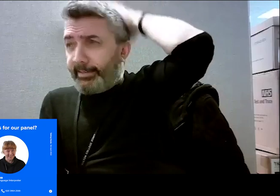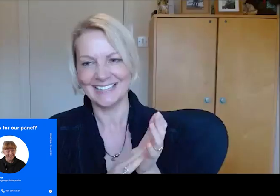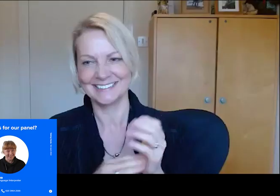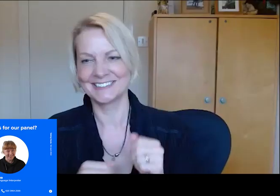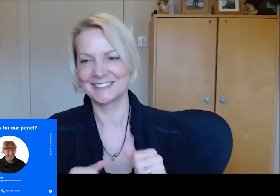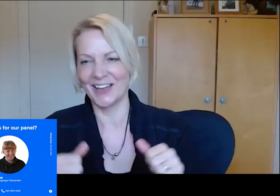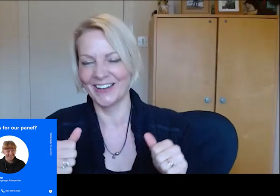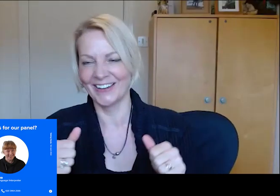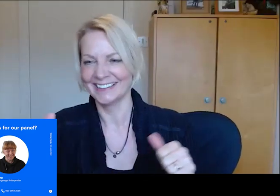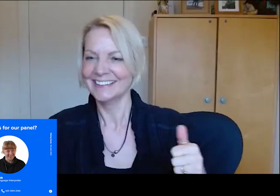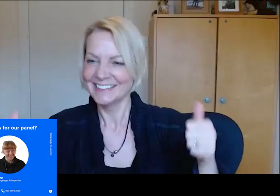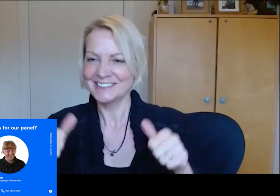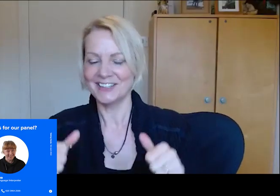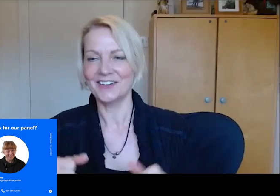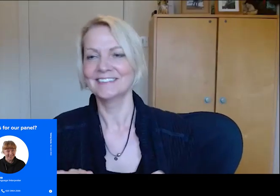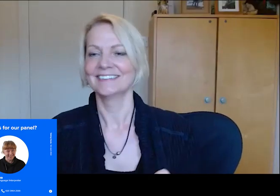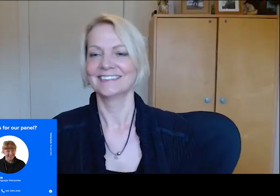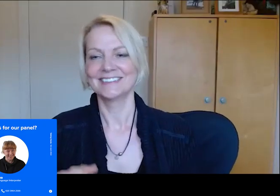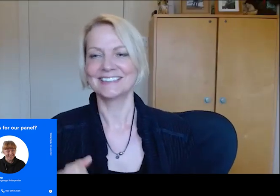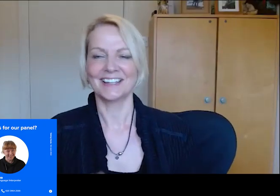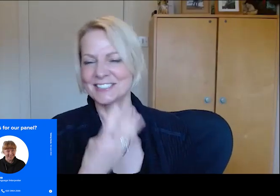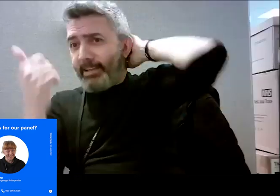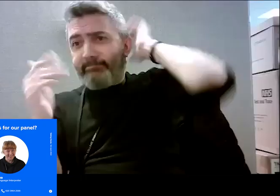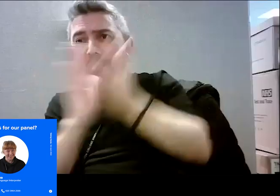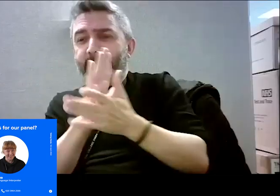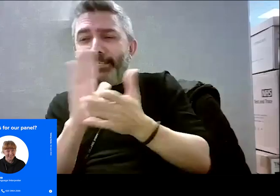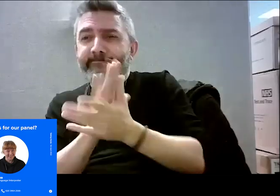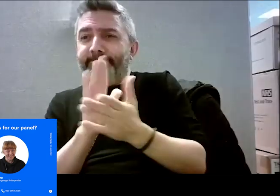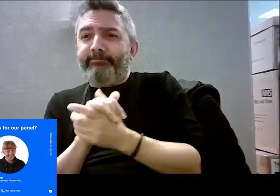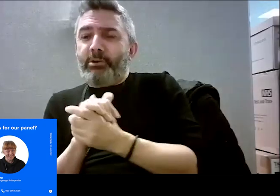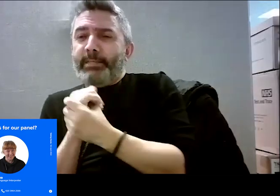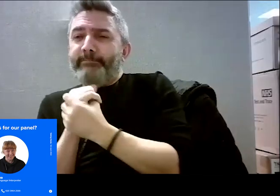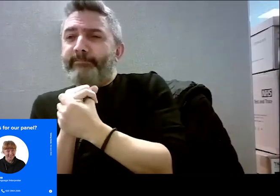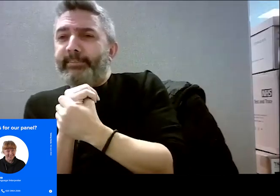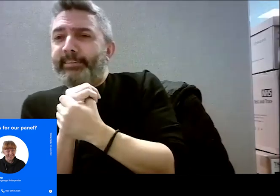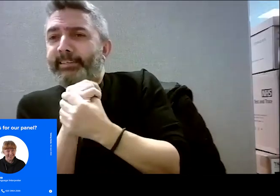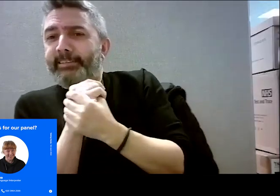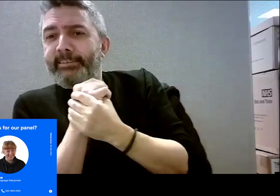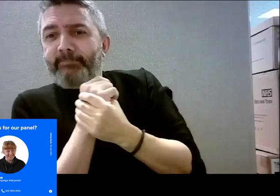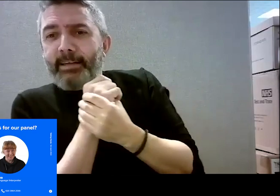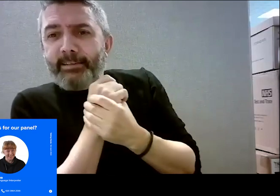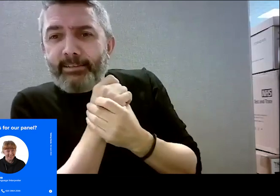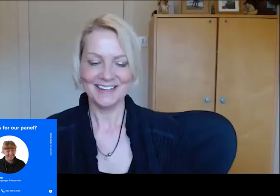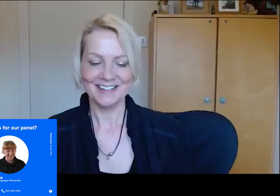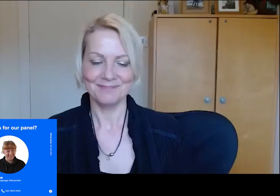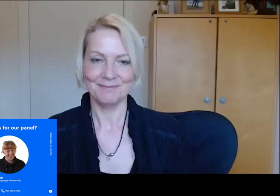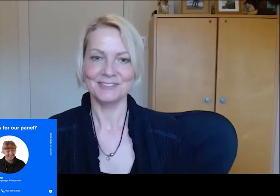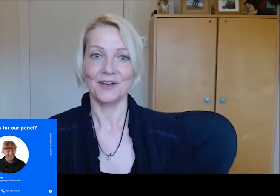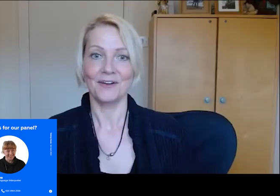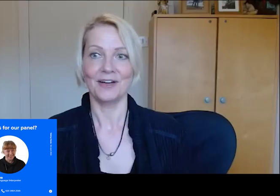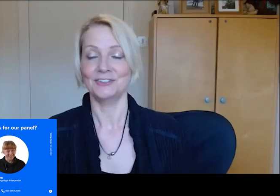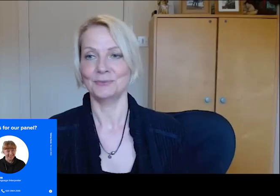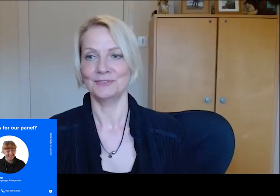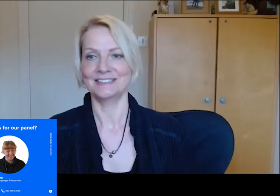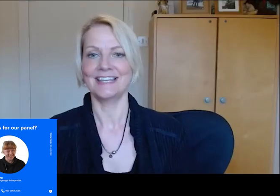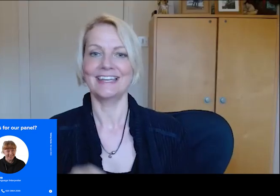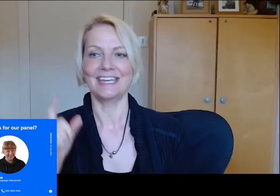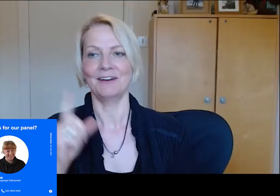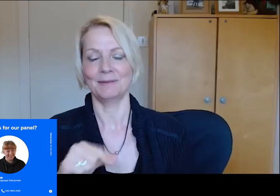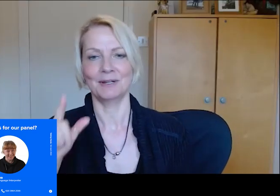end. I just need 3 minutes to finish up. So I just want to say, Kieran, I'm going to